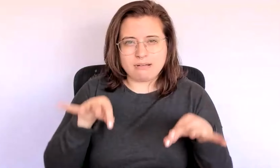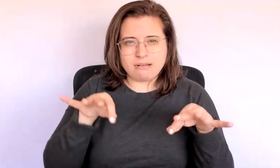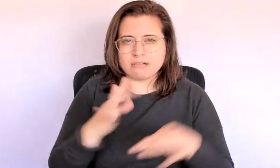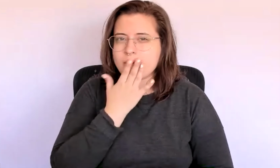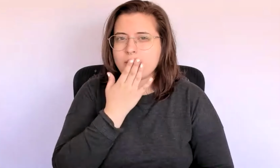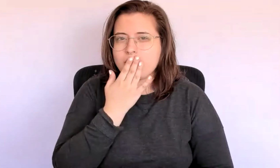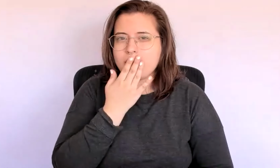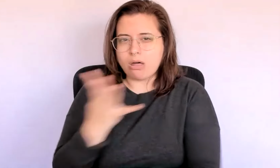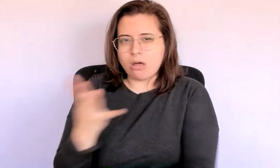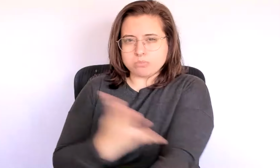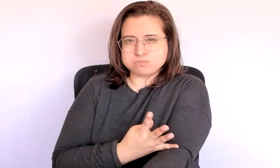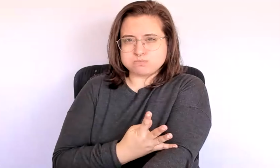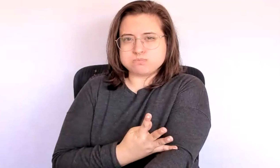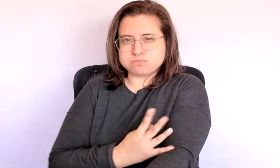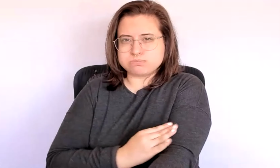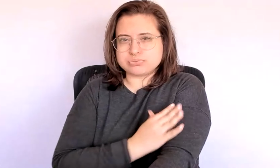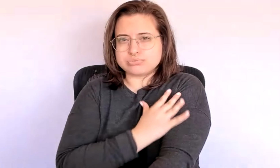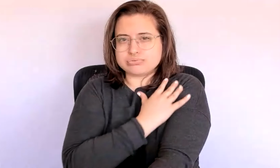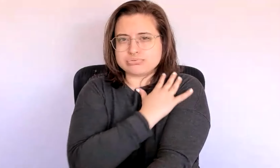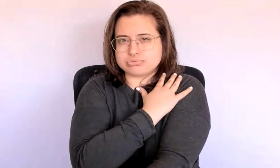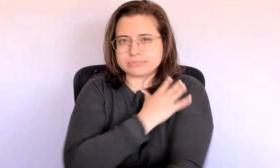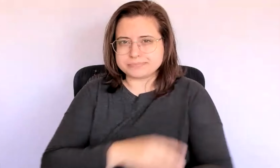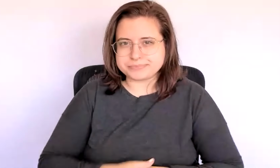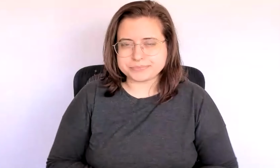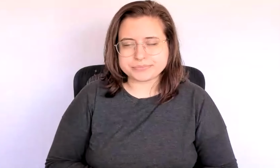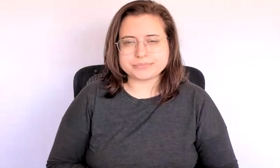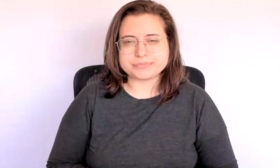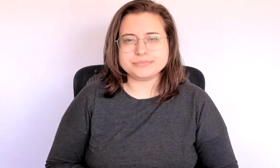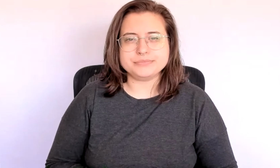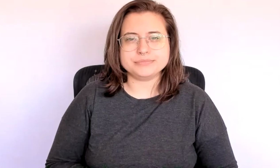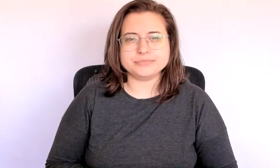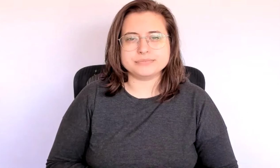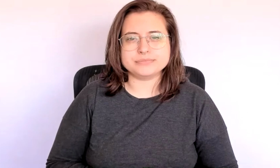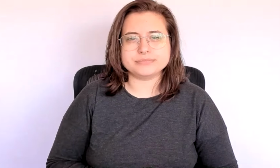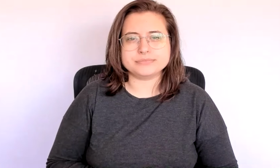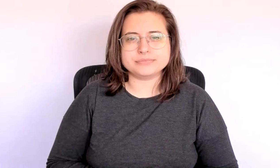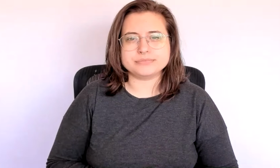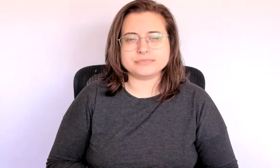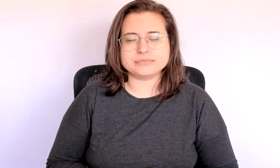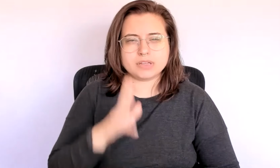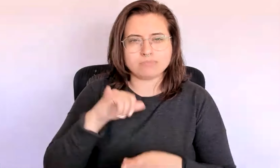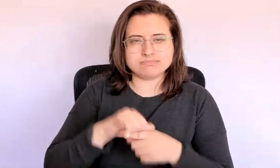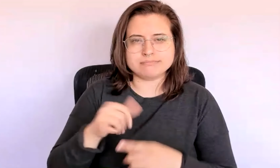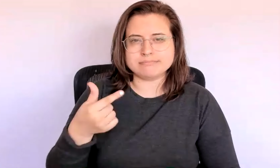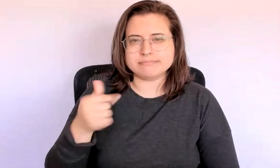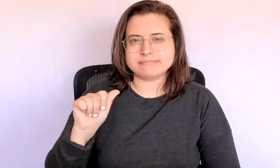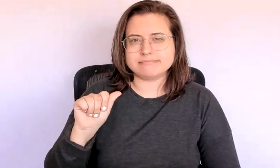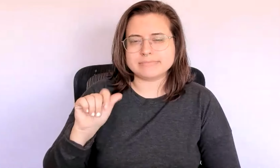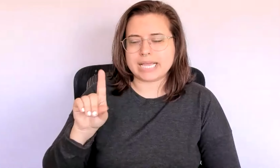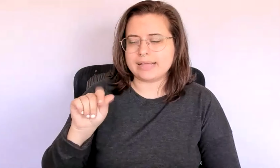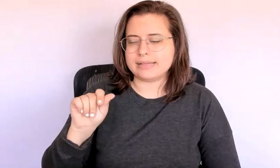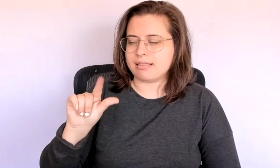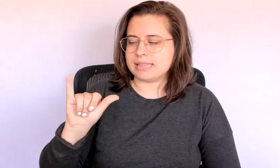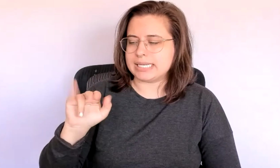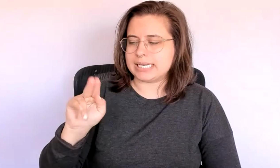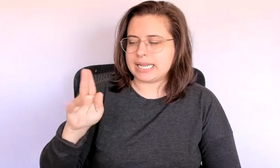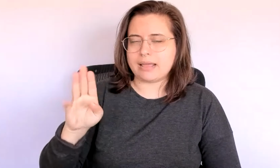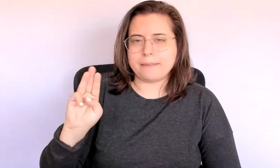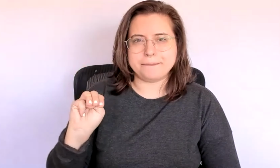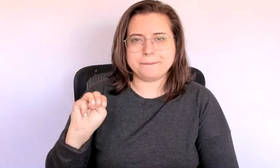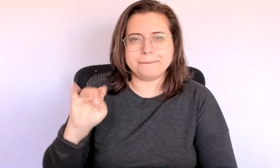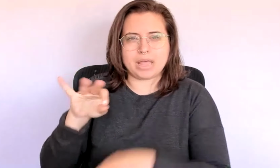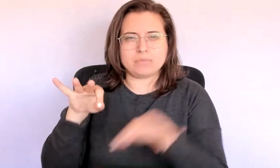injected. This contrast agent is gadolinium. This agent is